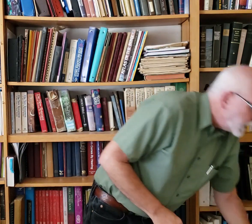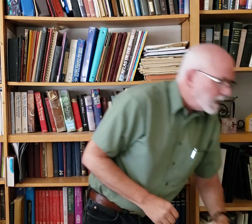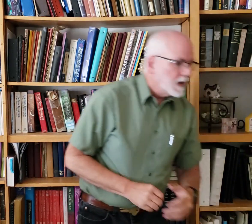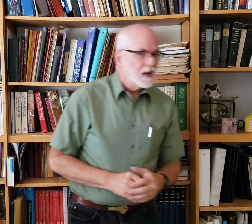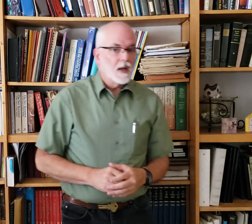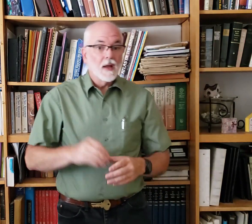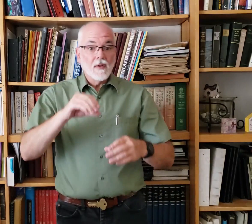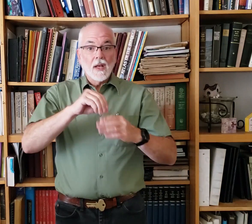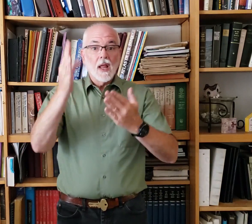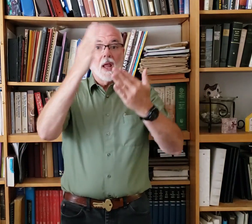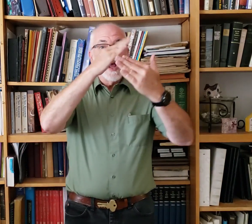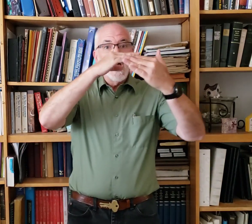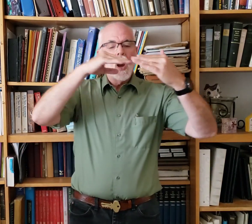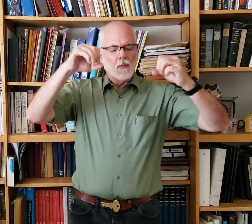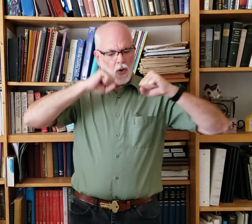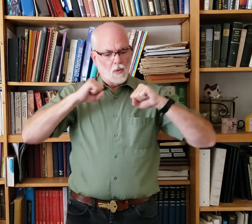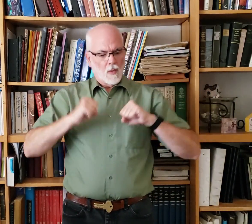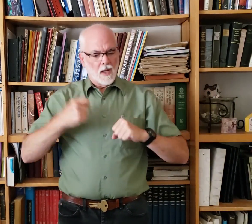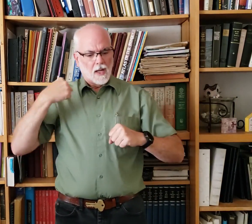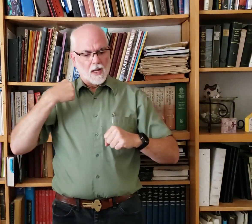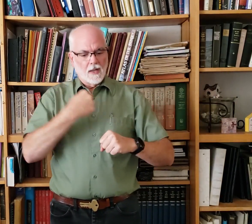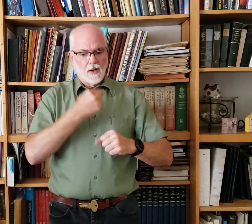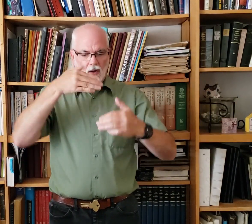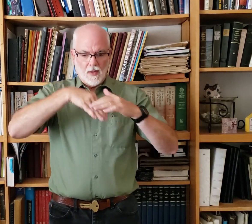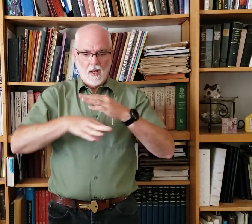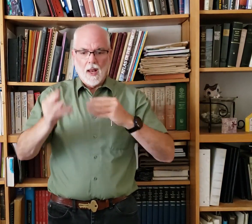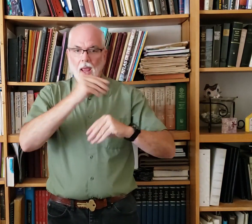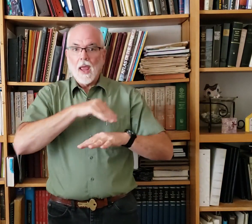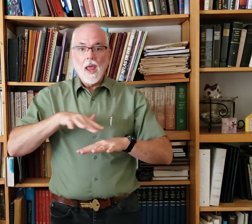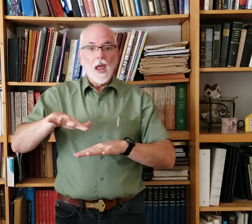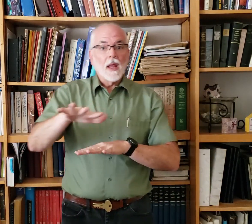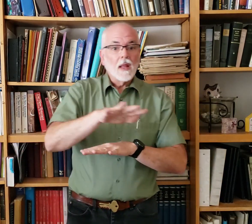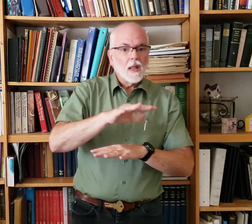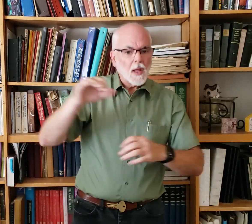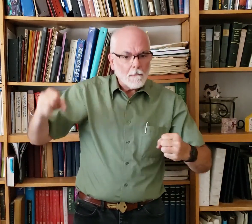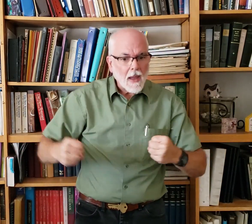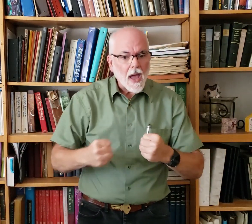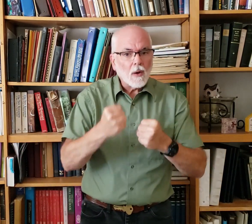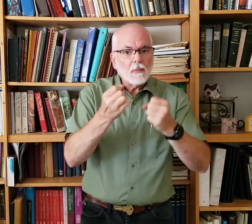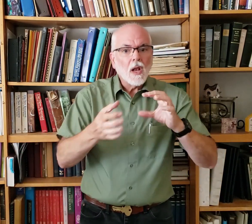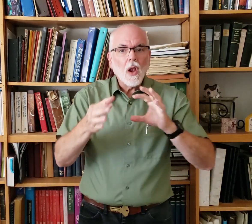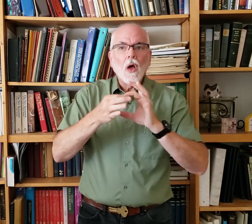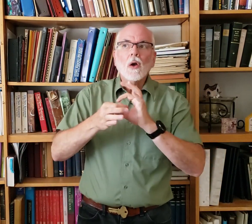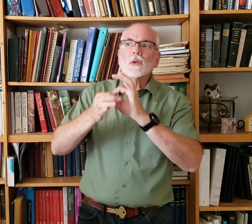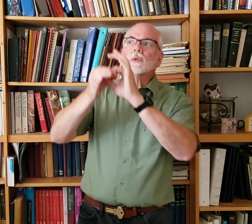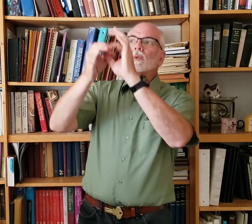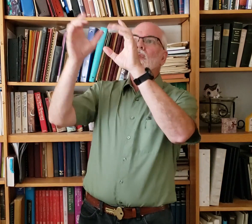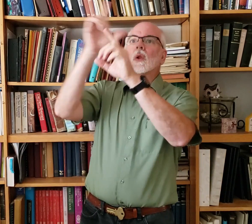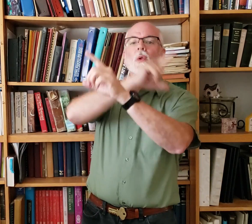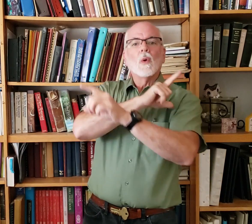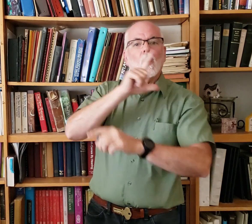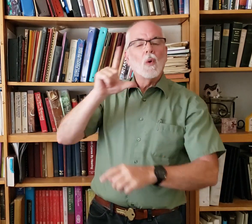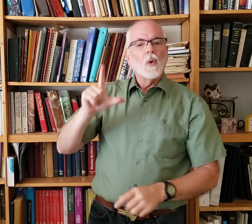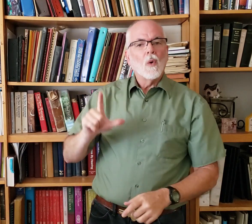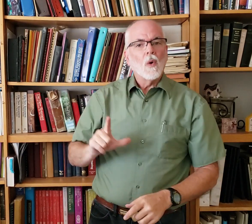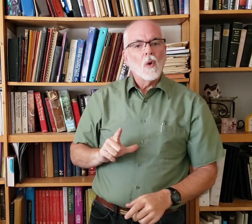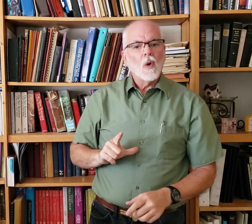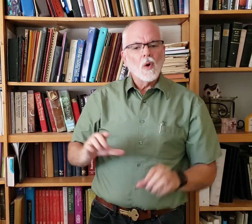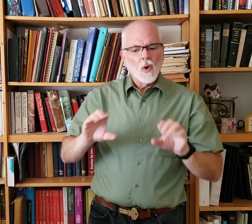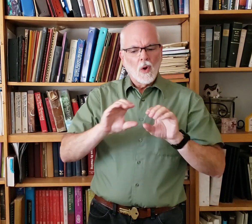In heavenly armor we'll enter the land. The battle belongs to the